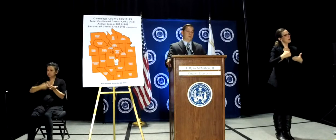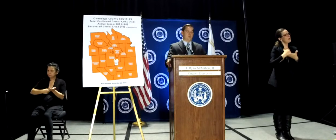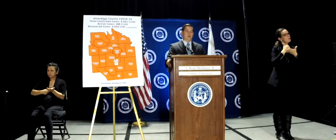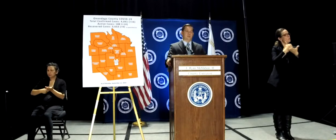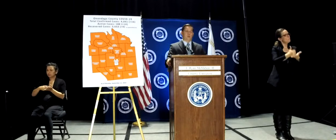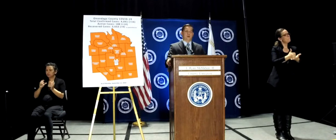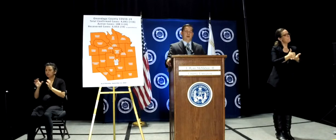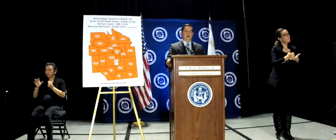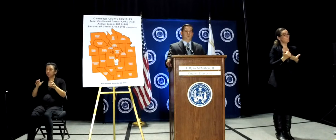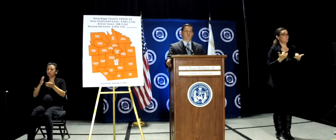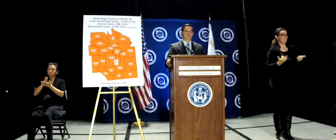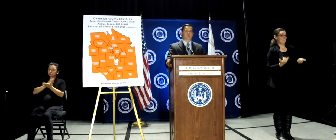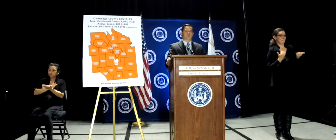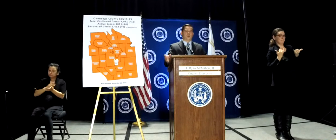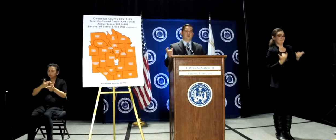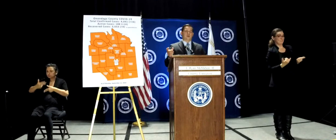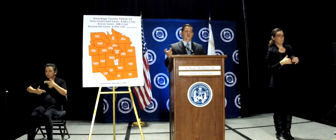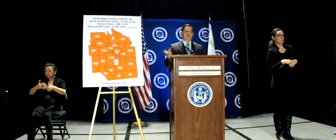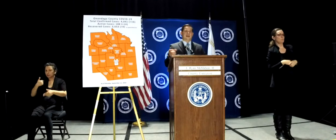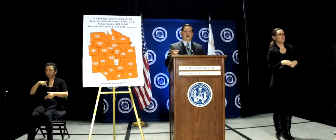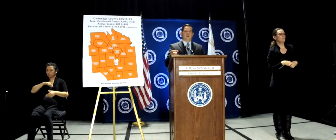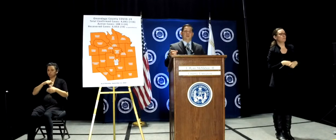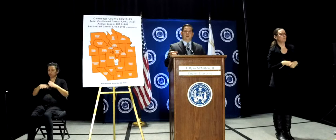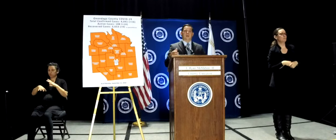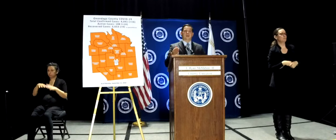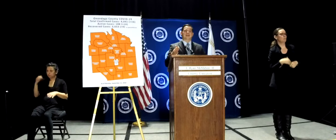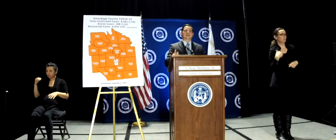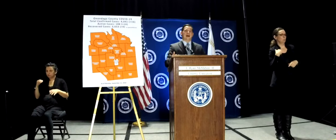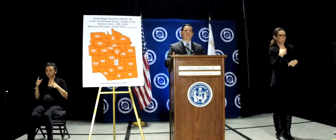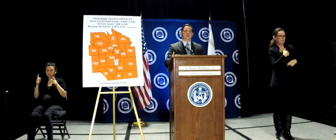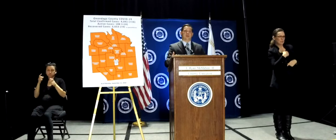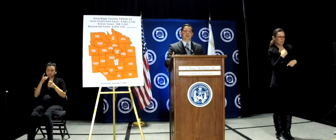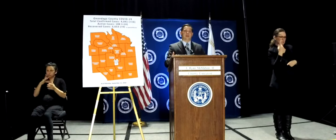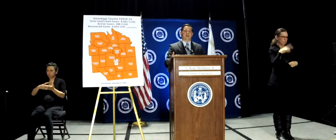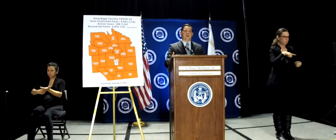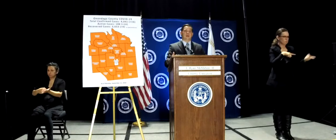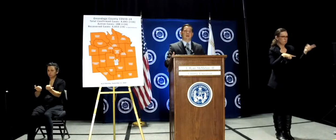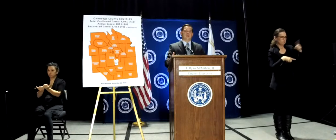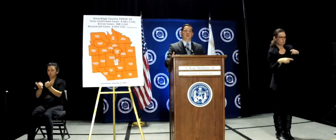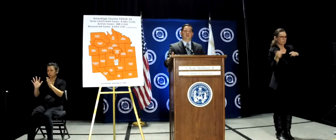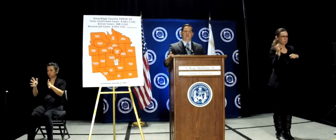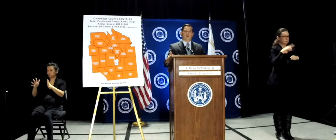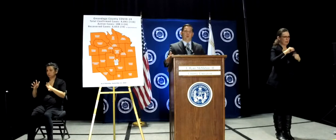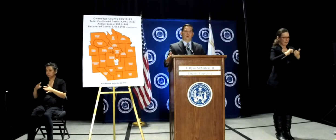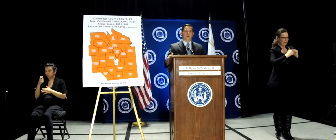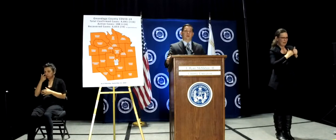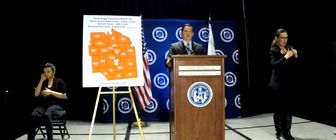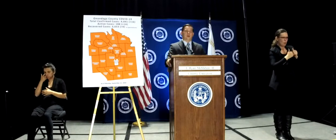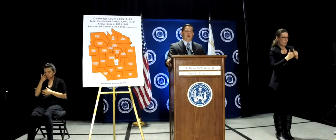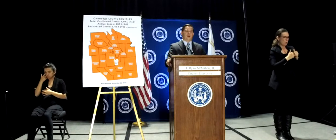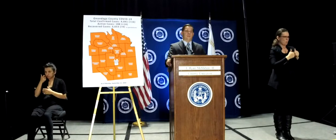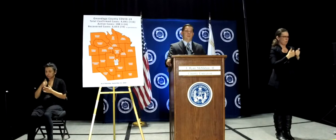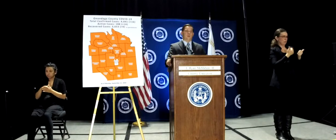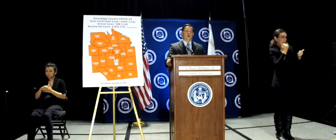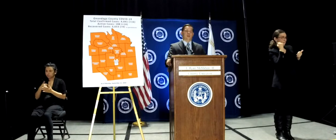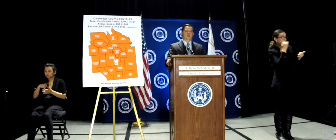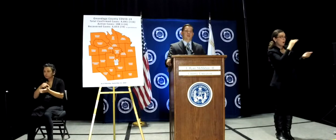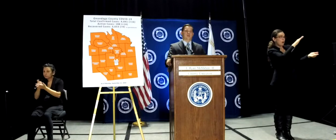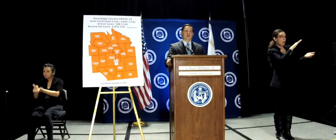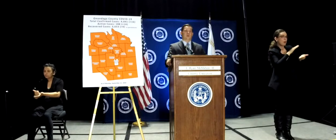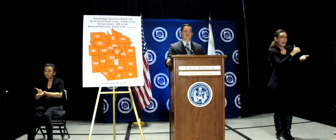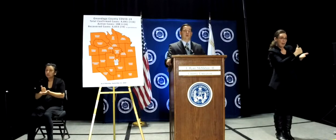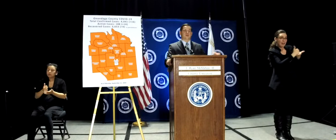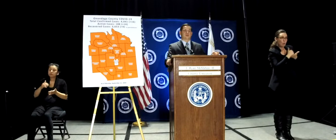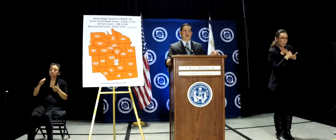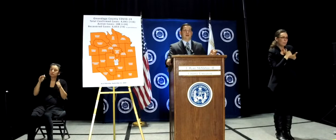And we're at the point now where even if we get help, it's probably going to stop the bleeding. moving forward. One of the